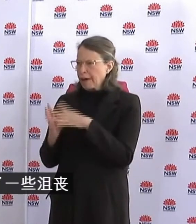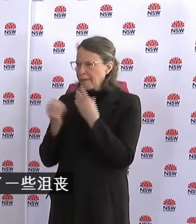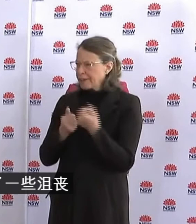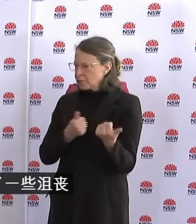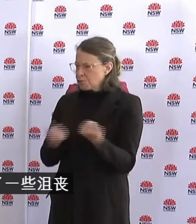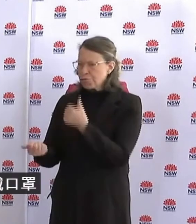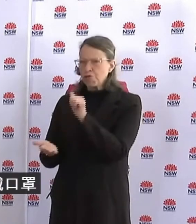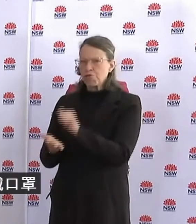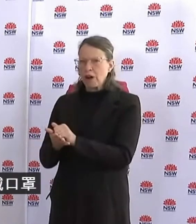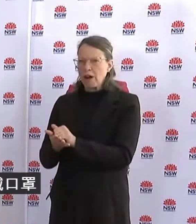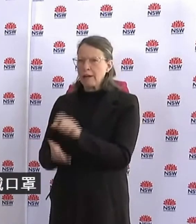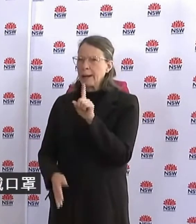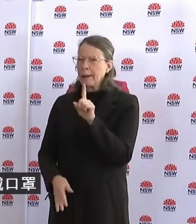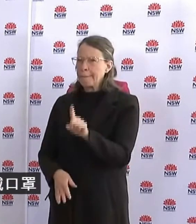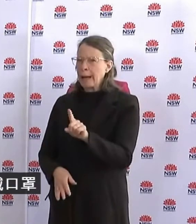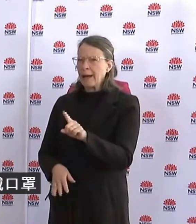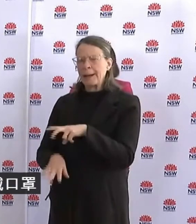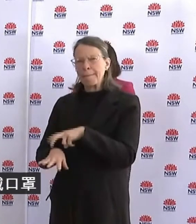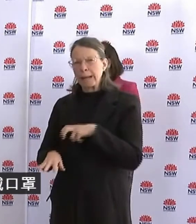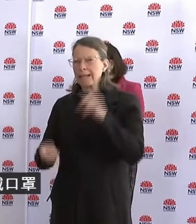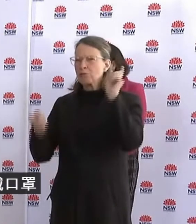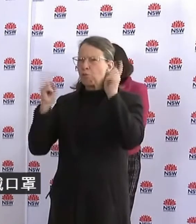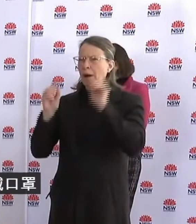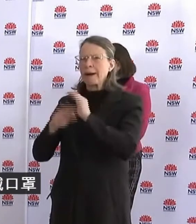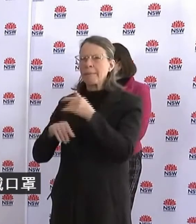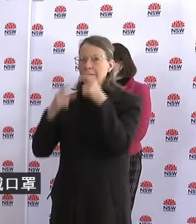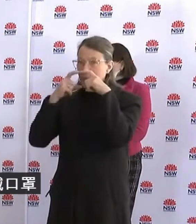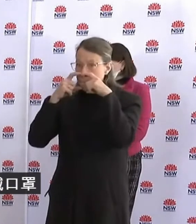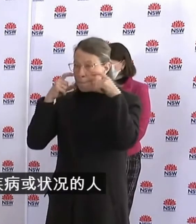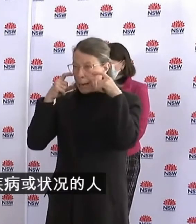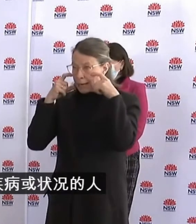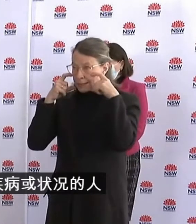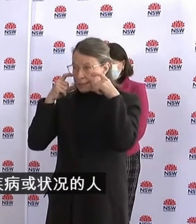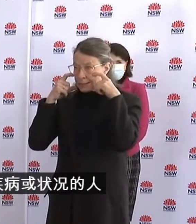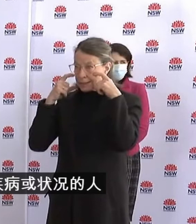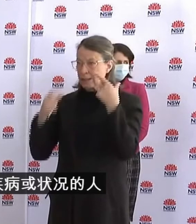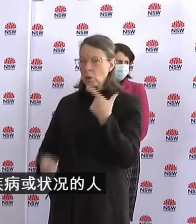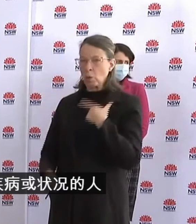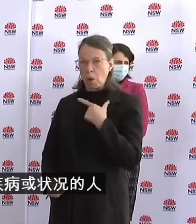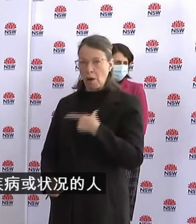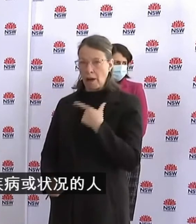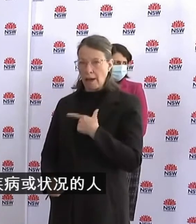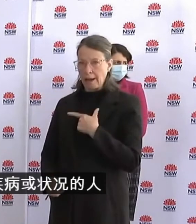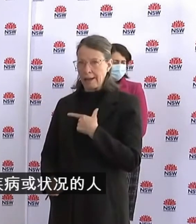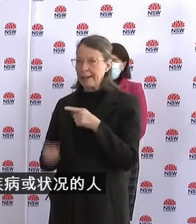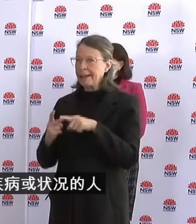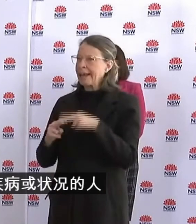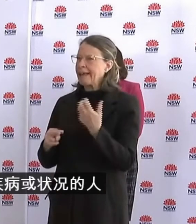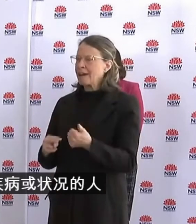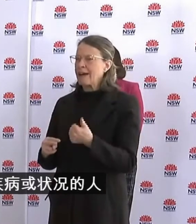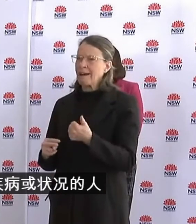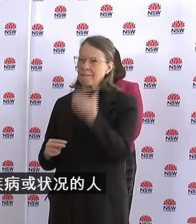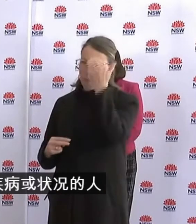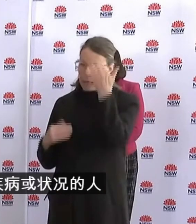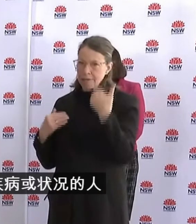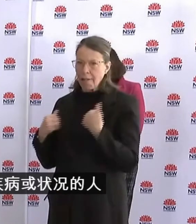have expressed some frustration that on the mask rules, requirements to wear a mask do not apply to anyone with a physical or mental health